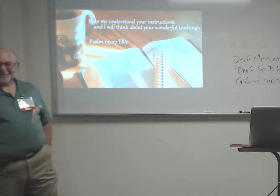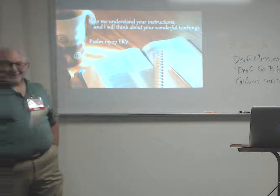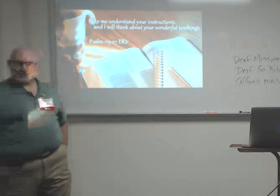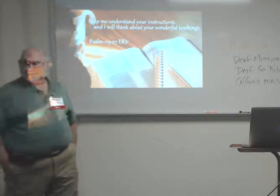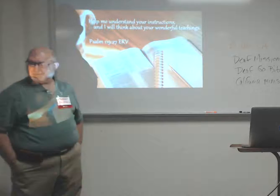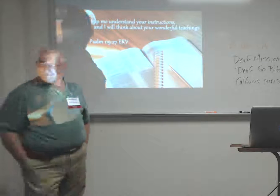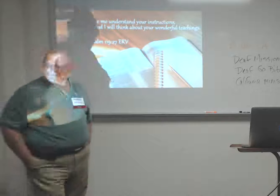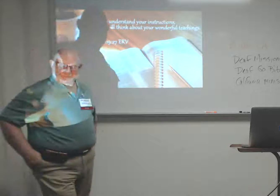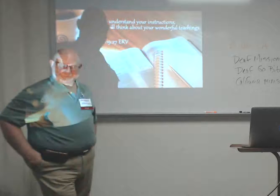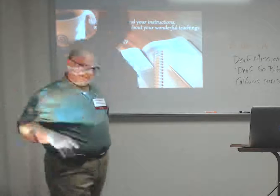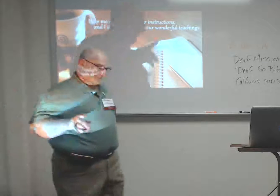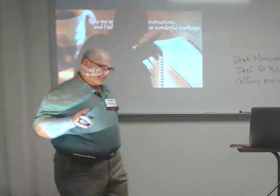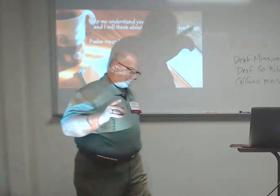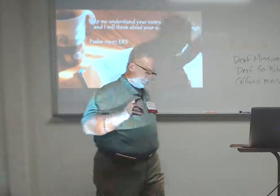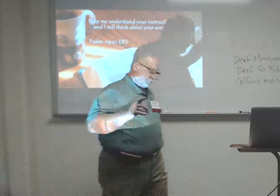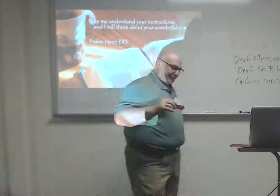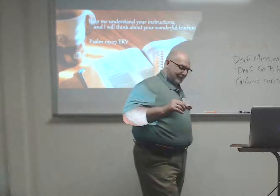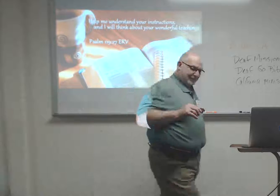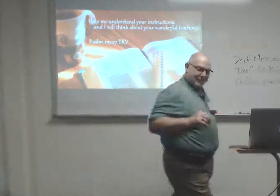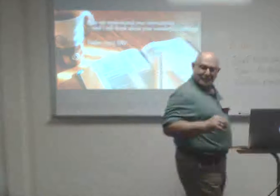cents. It can happen. It could